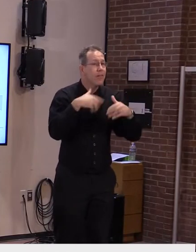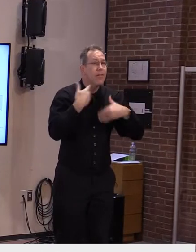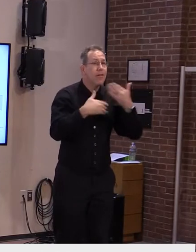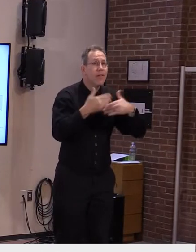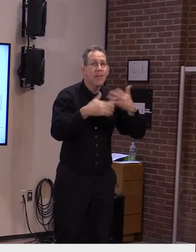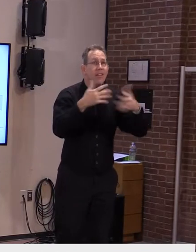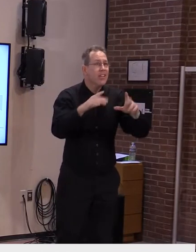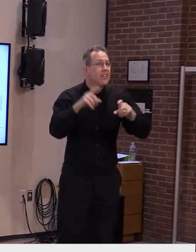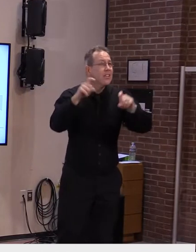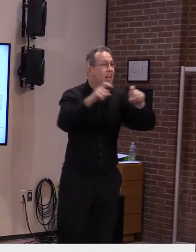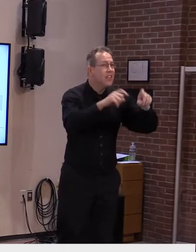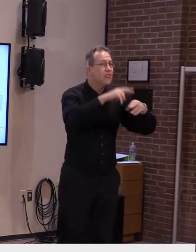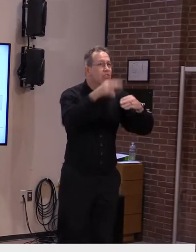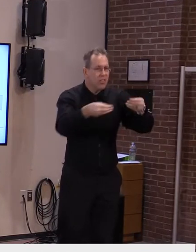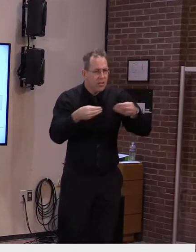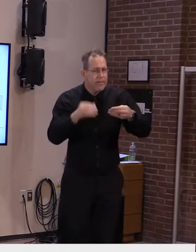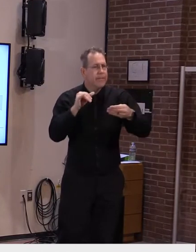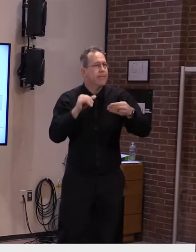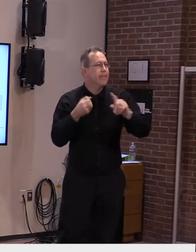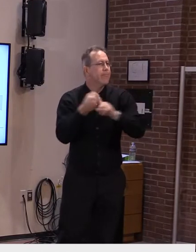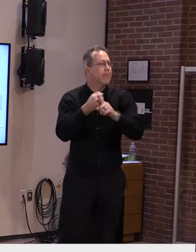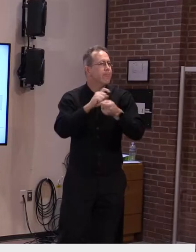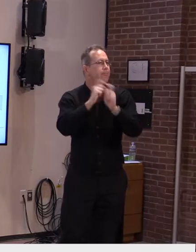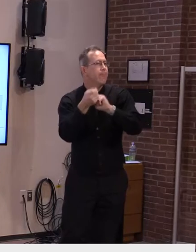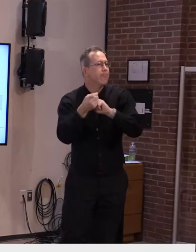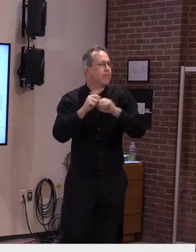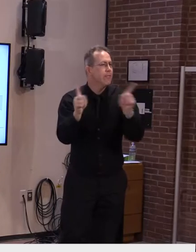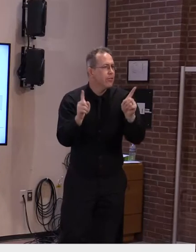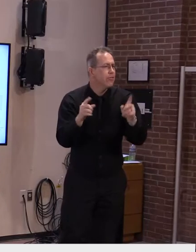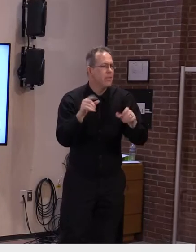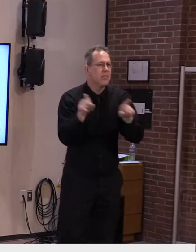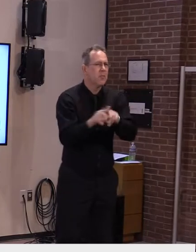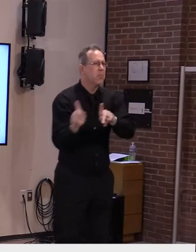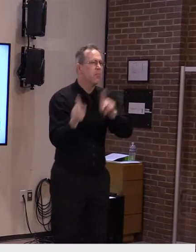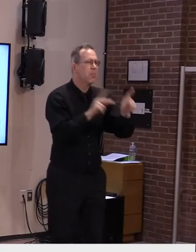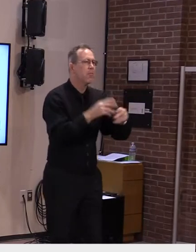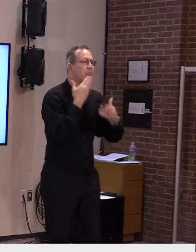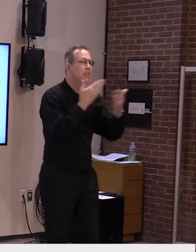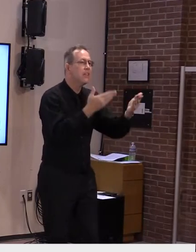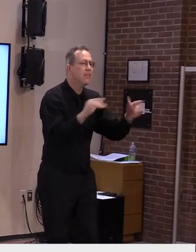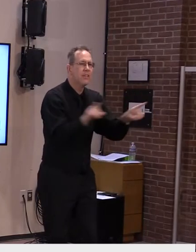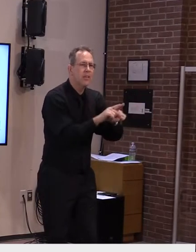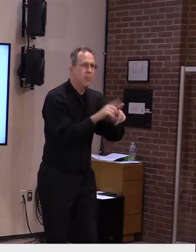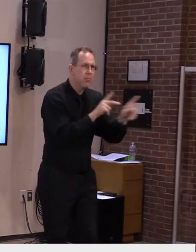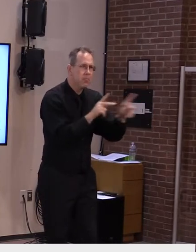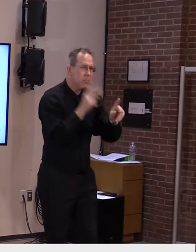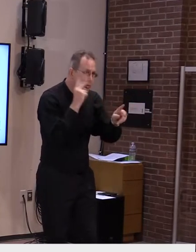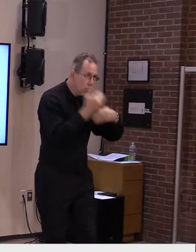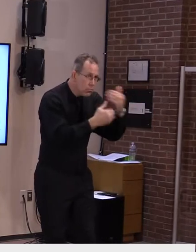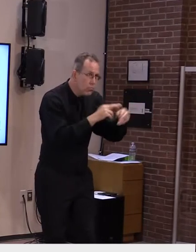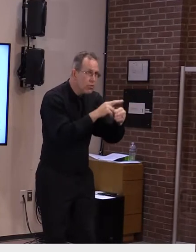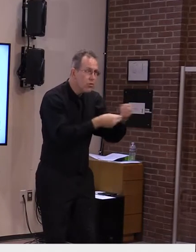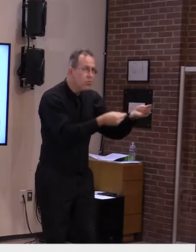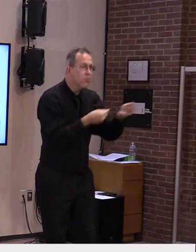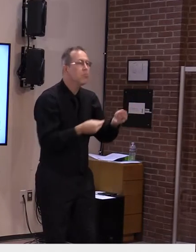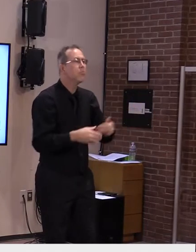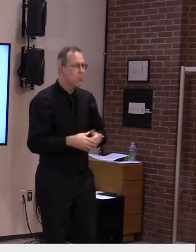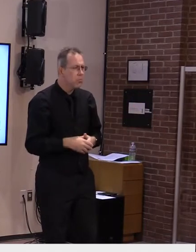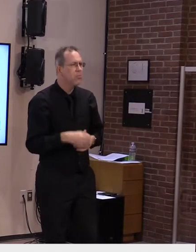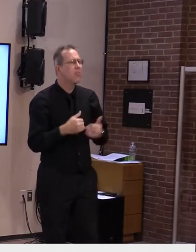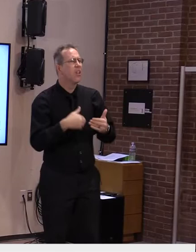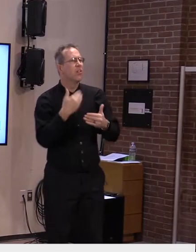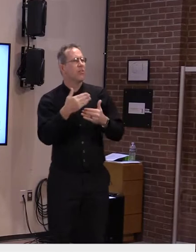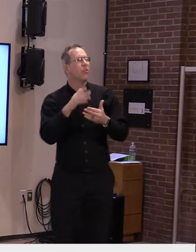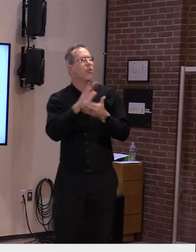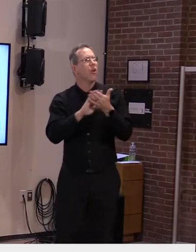and into the weekend and early next week. Just really quickly, looking at campuses, you know, testing was down. There was a half a week last week for most